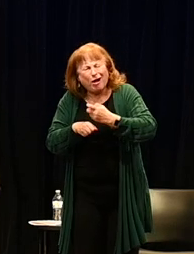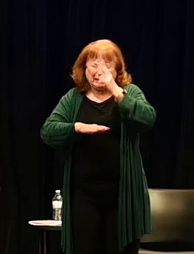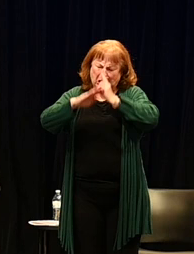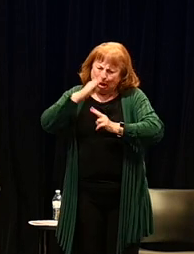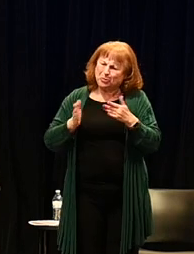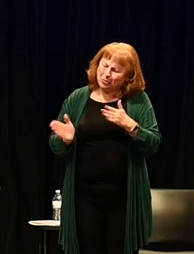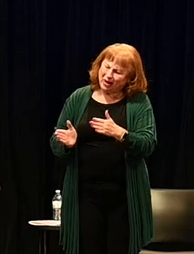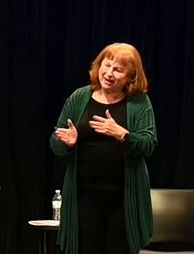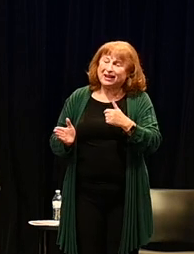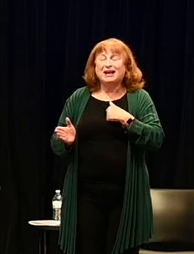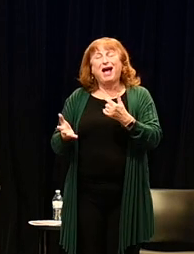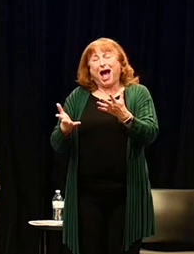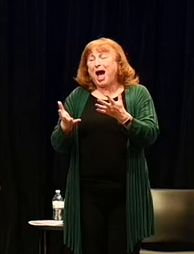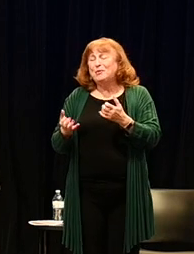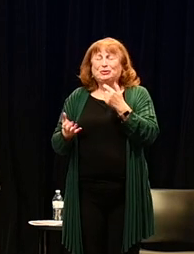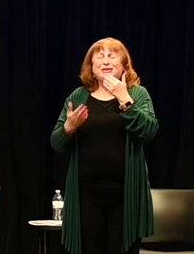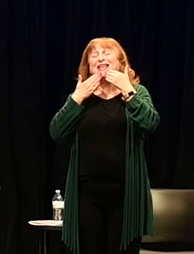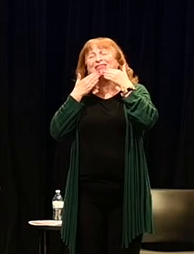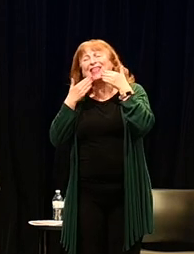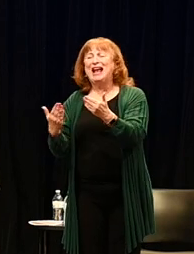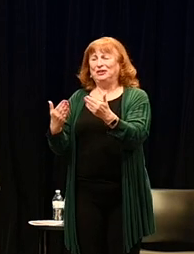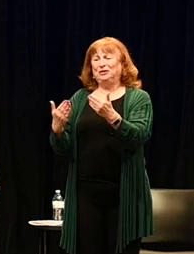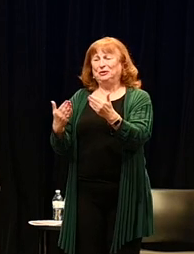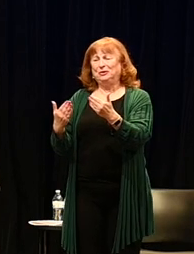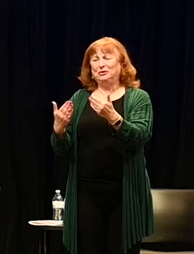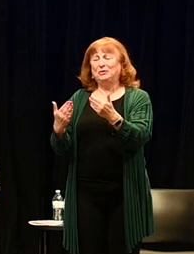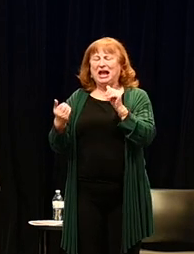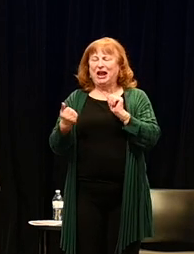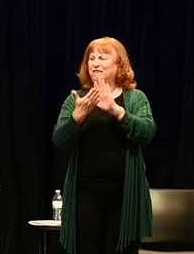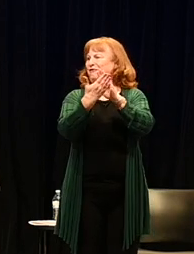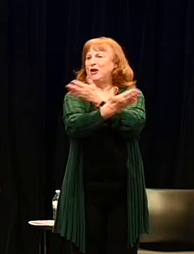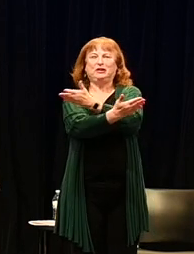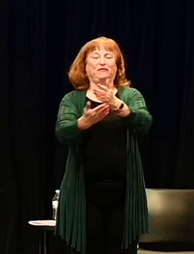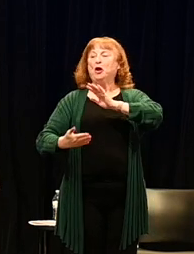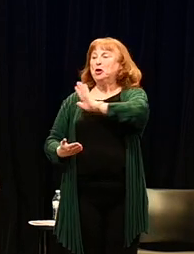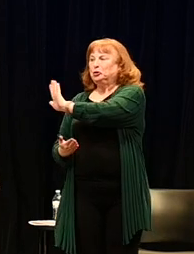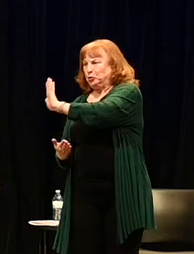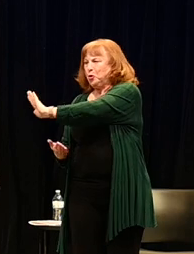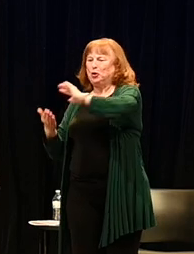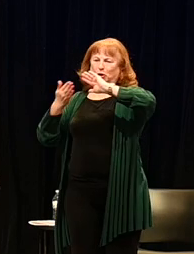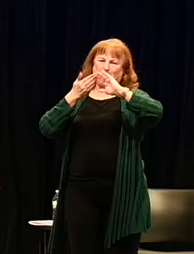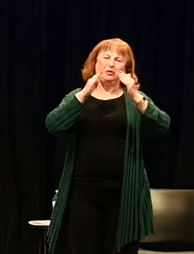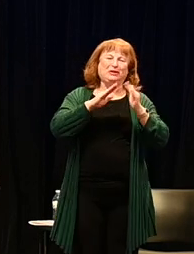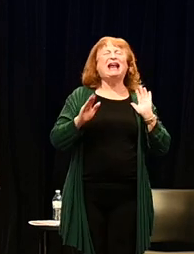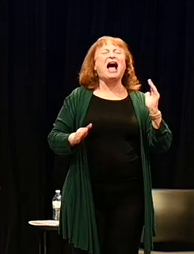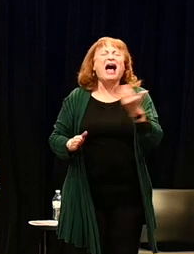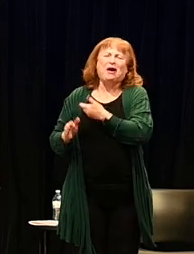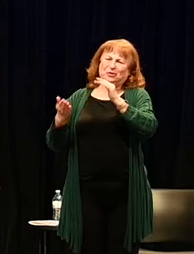humble manner, I wanted to say thank you in front of your community,